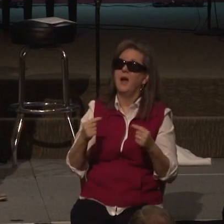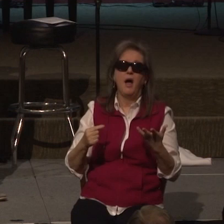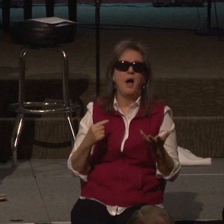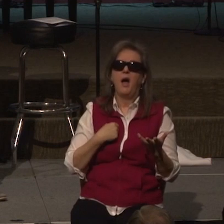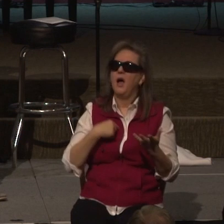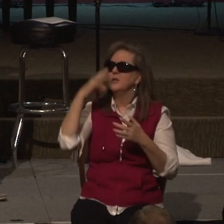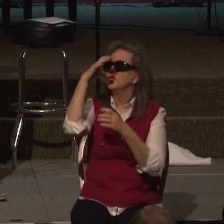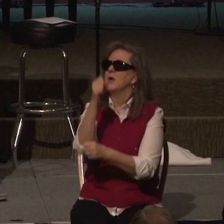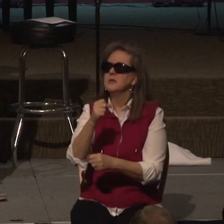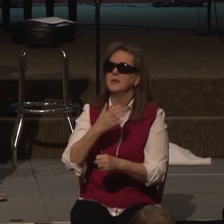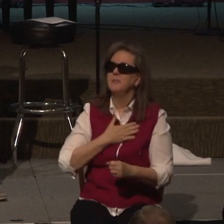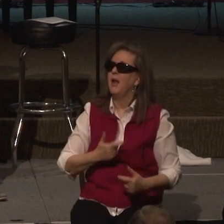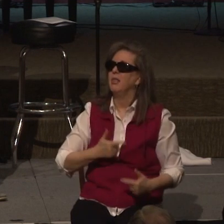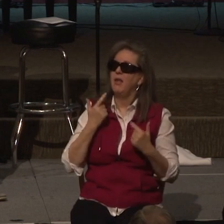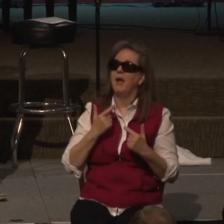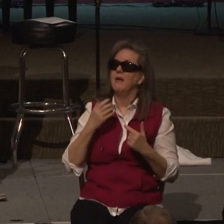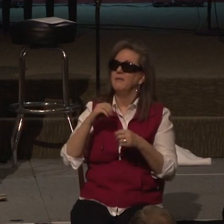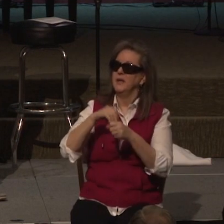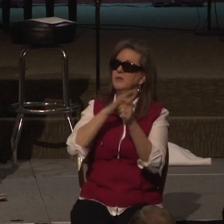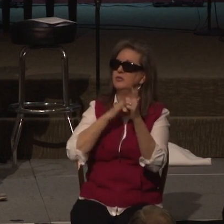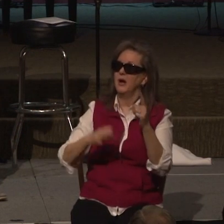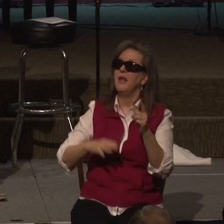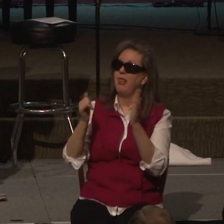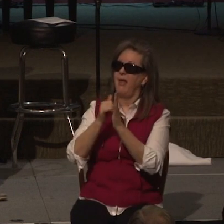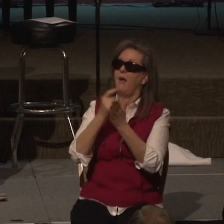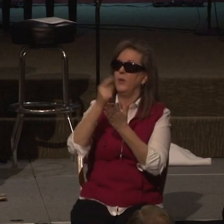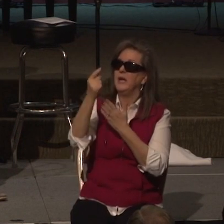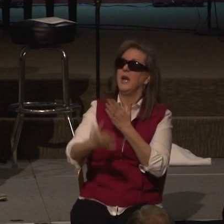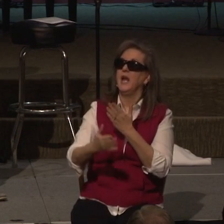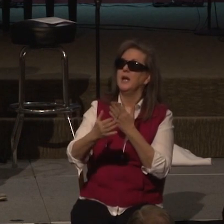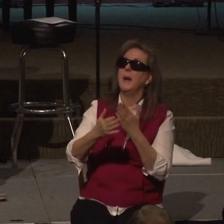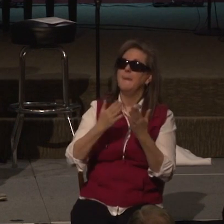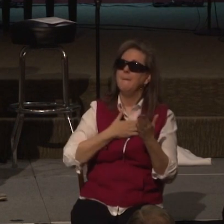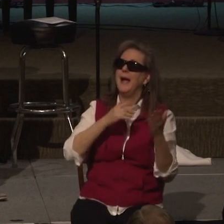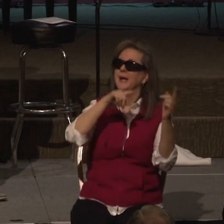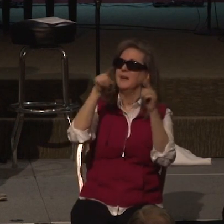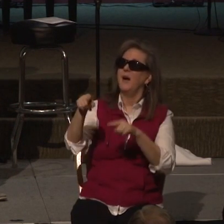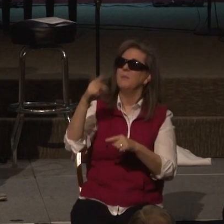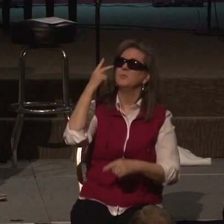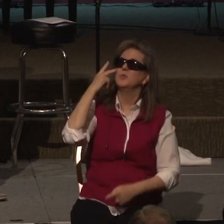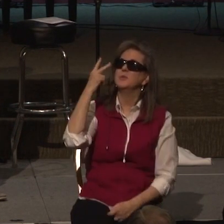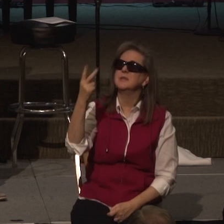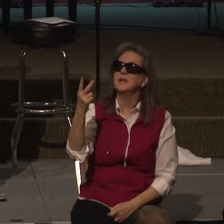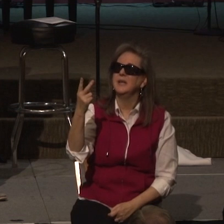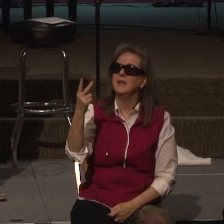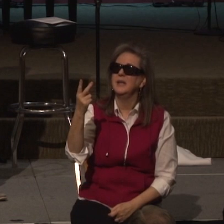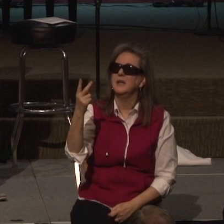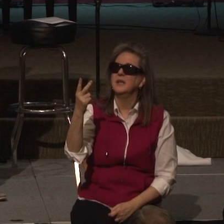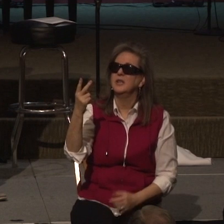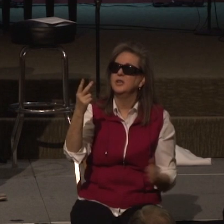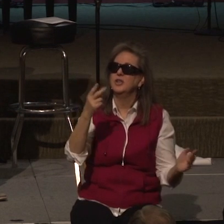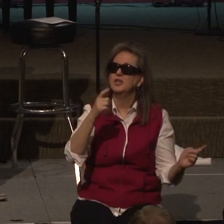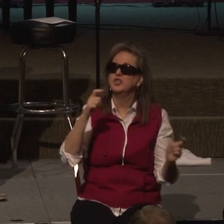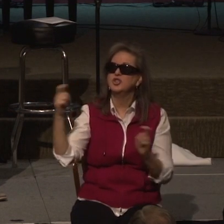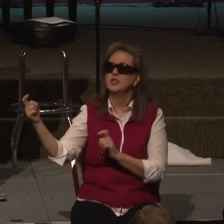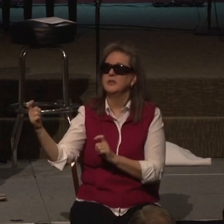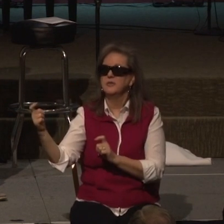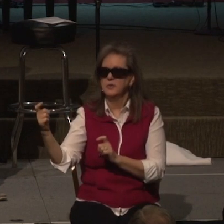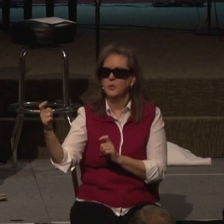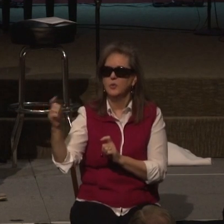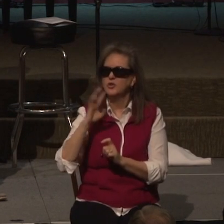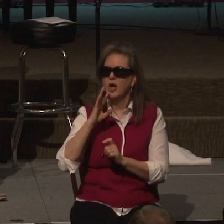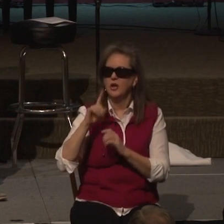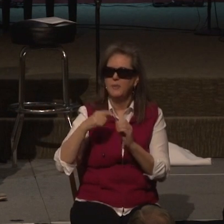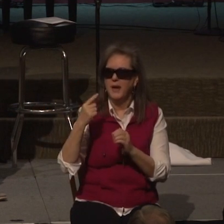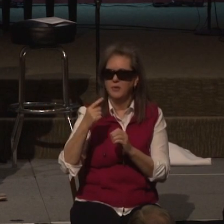I trusted my life in Christ that weekend. My come to see shifted into this second invitation we'll talk about next